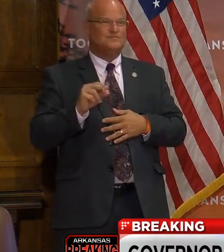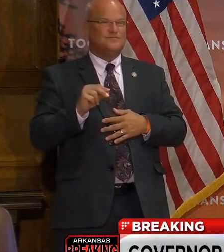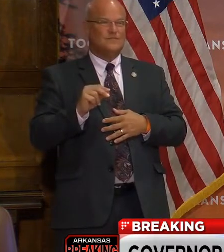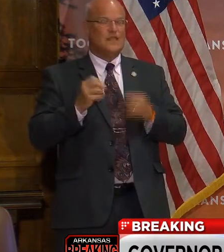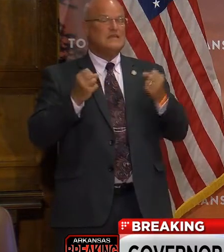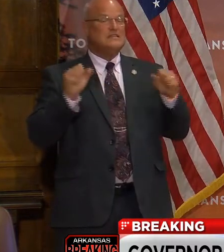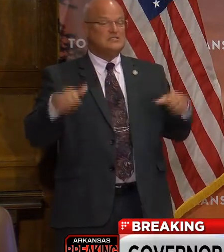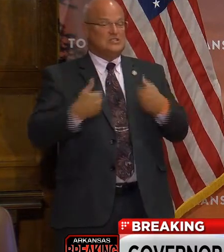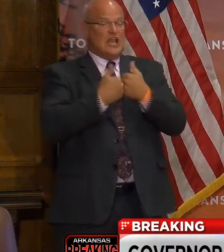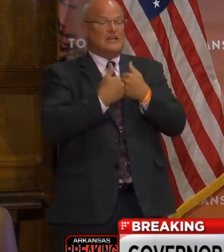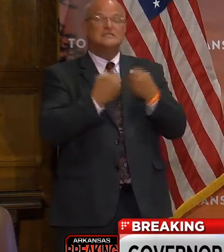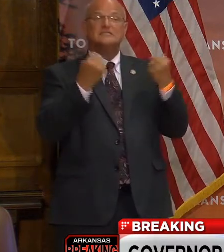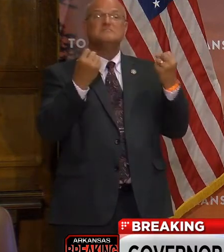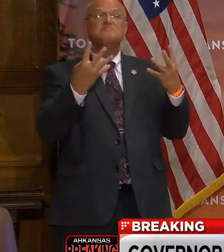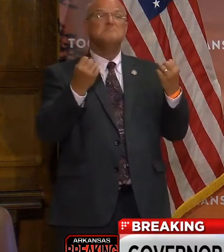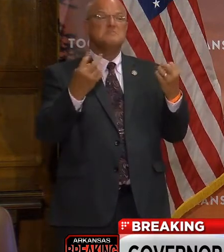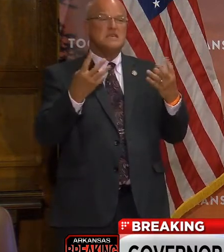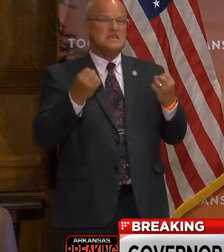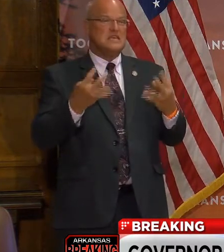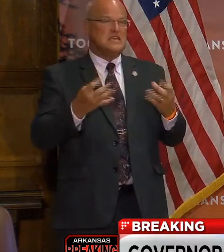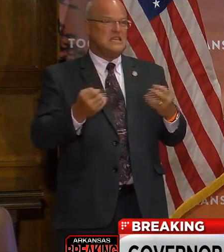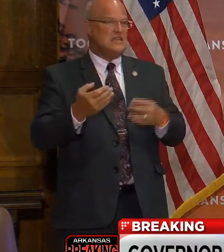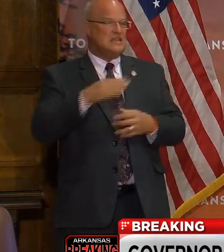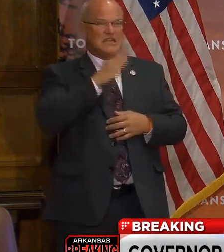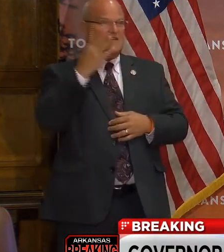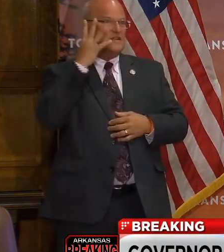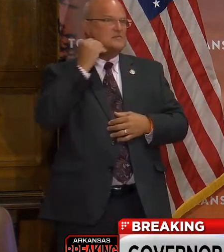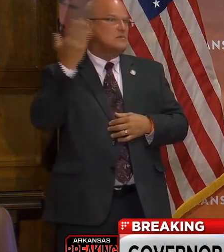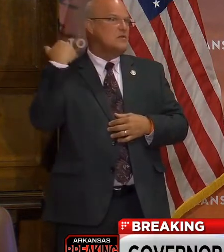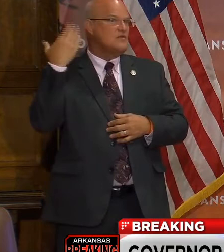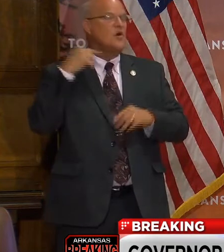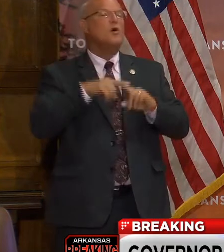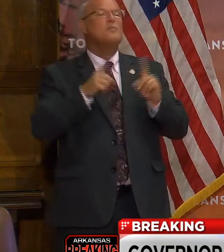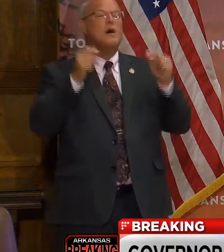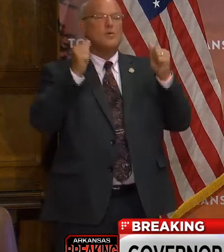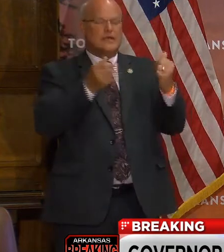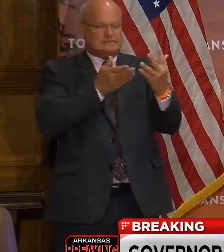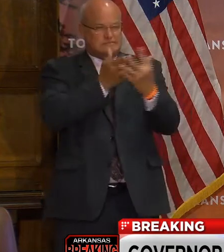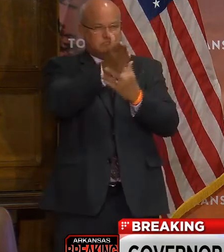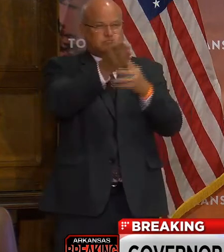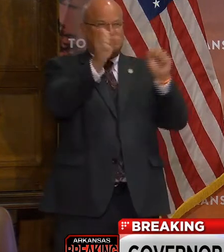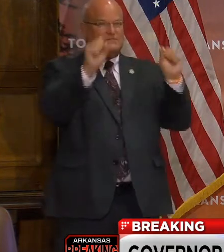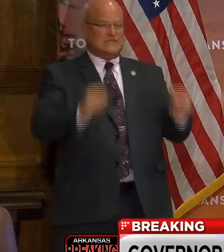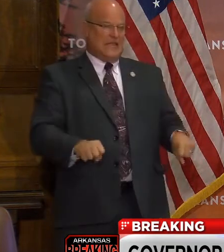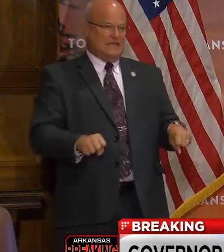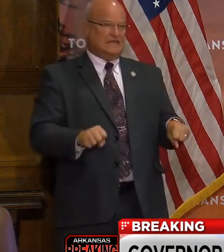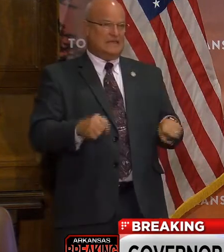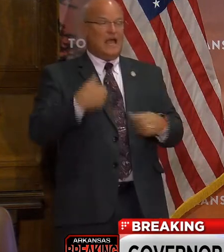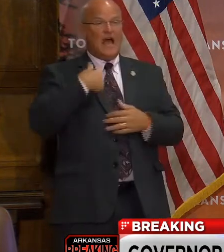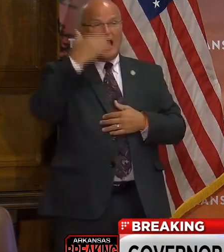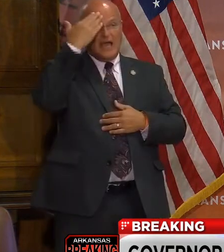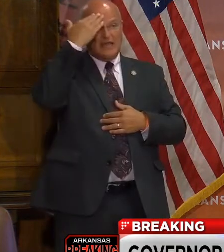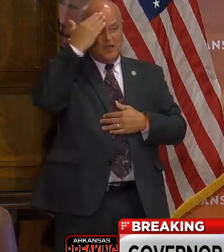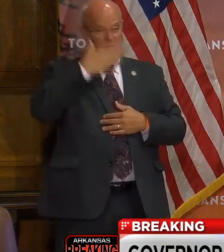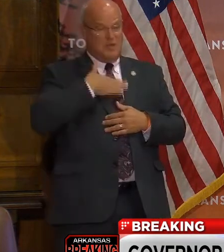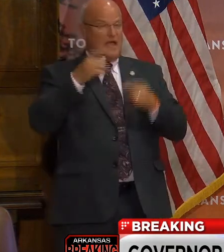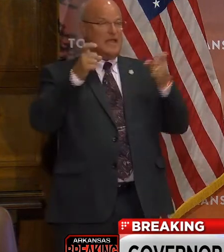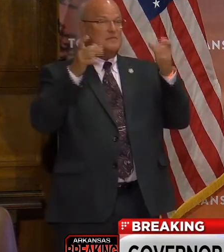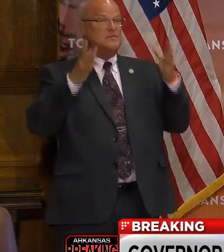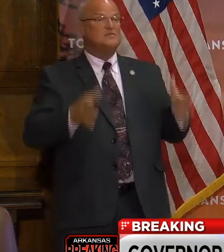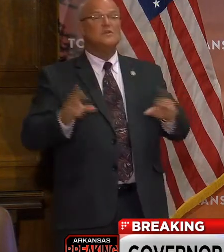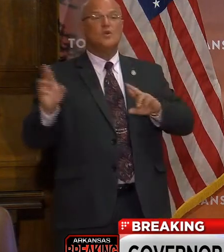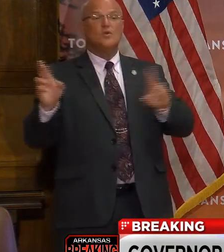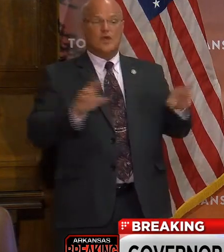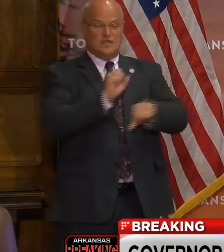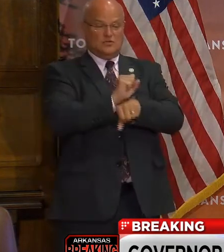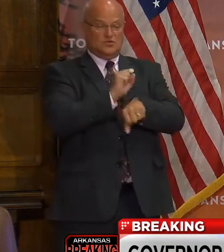many that we have never even faced before, but we can get through those together. I know that my administrators are ready to work with